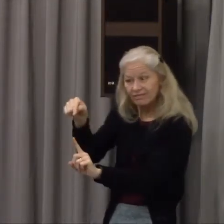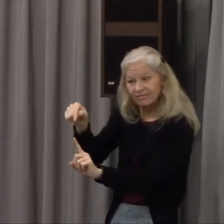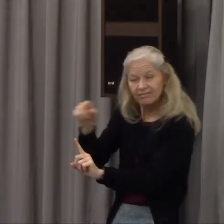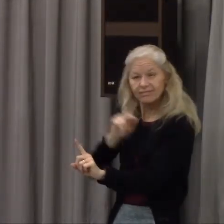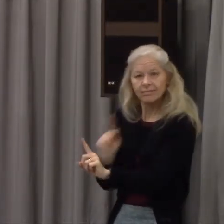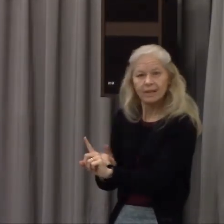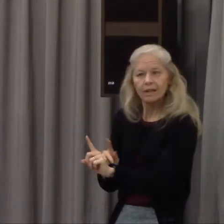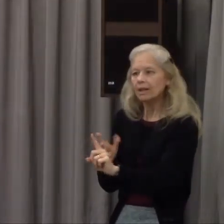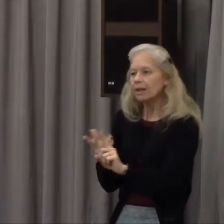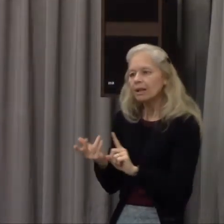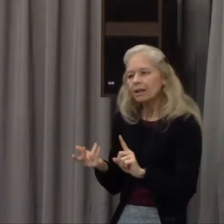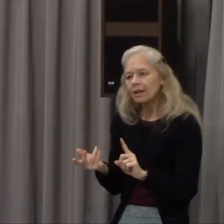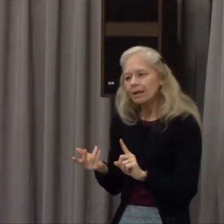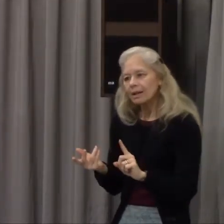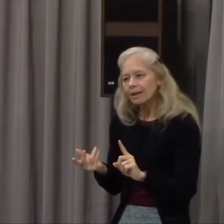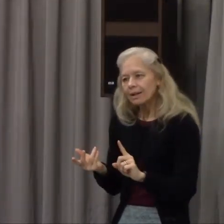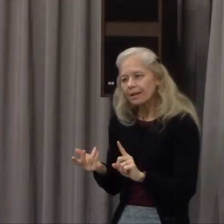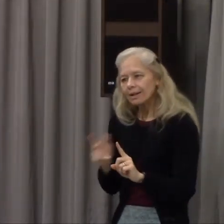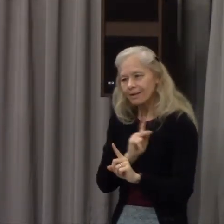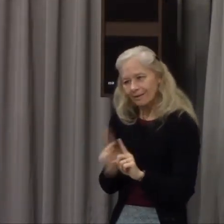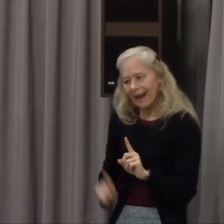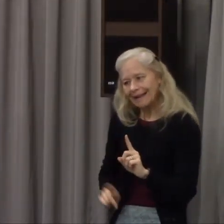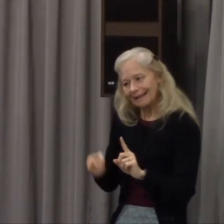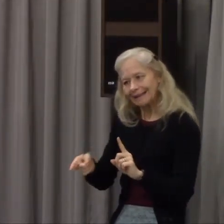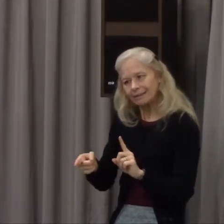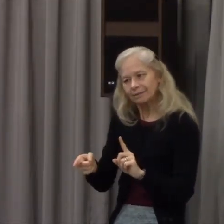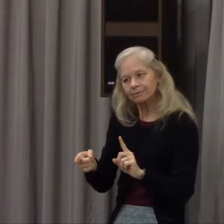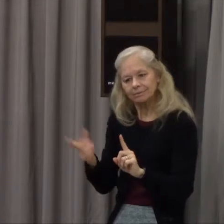But he no sooner gets back to his homeland,